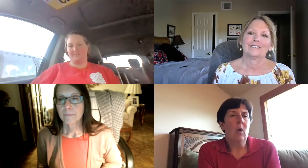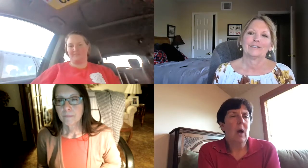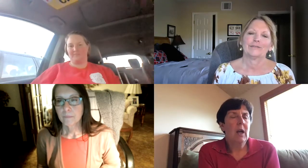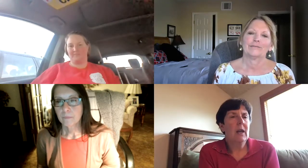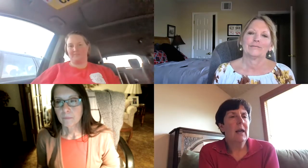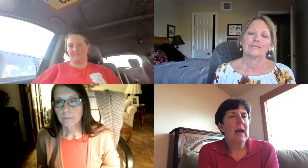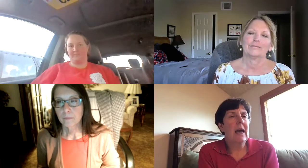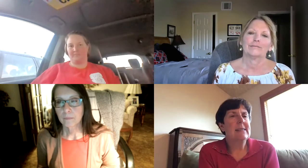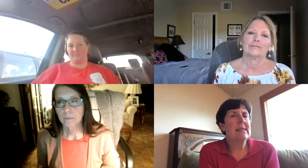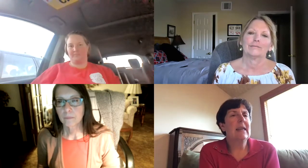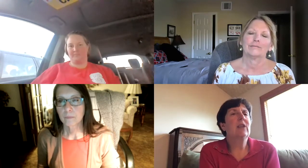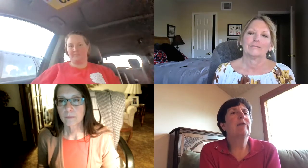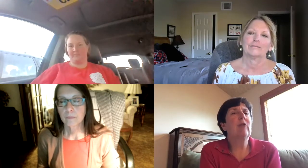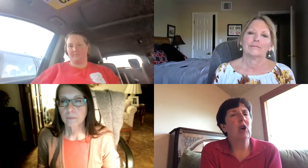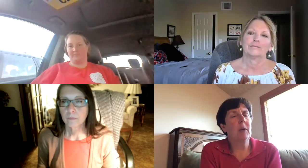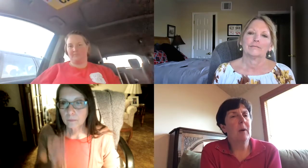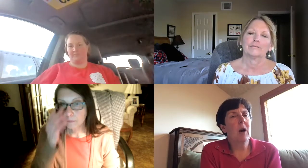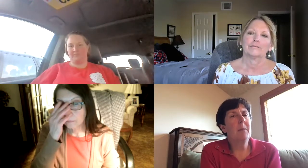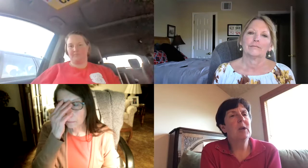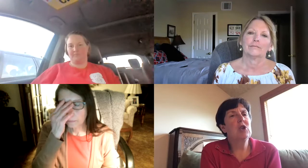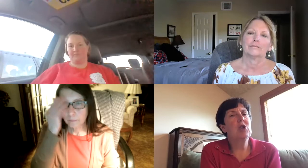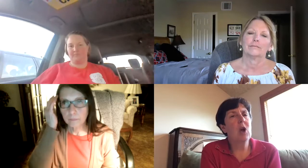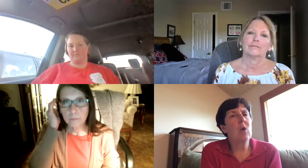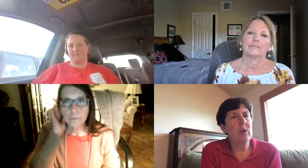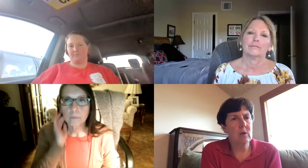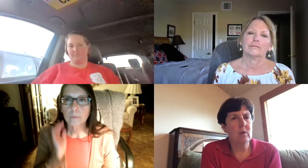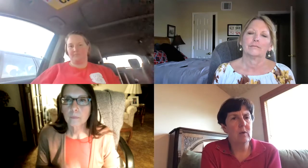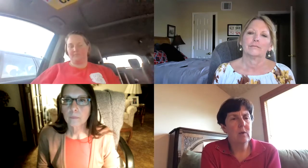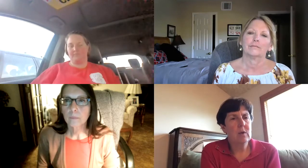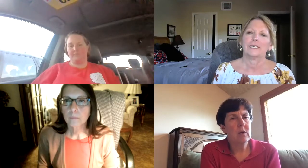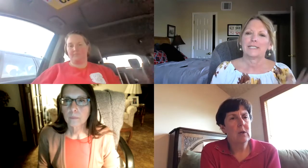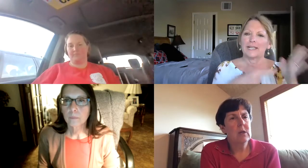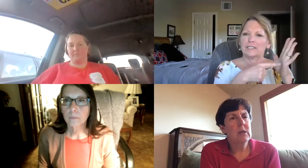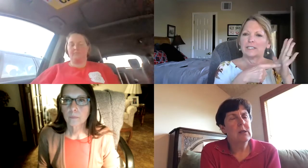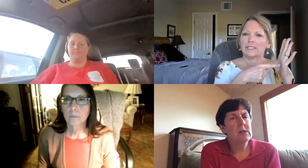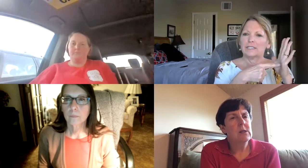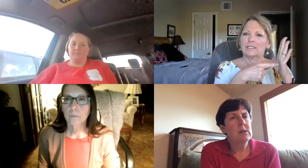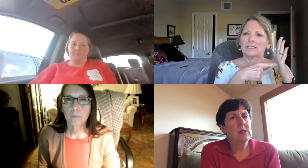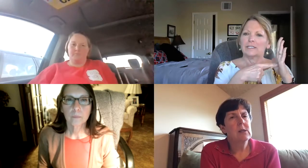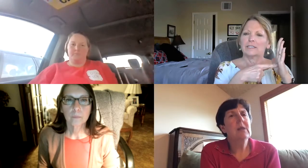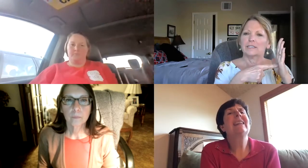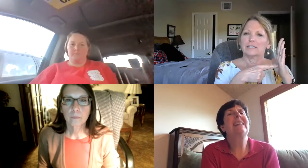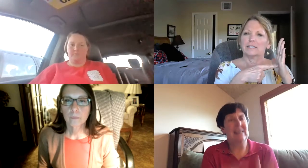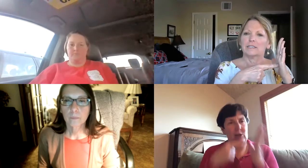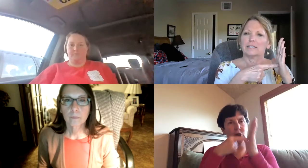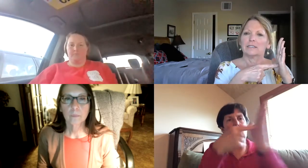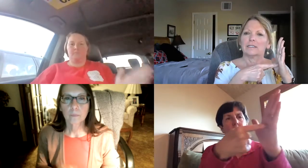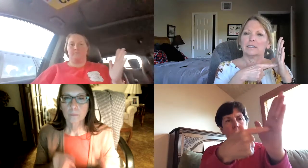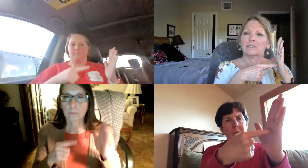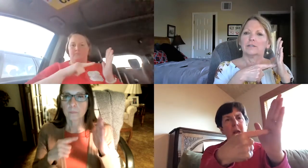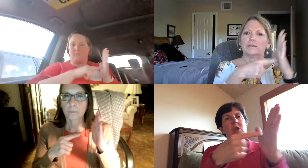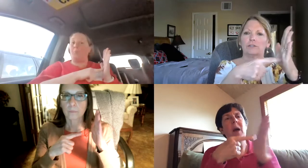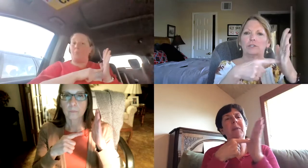show, as in the verb, I'm going to show you. Is that just this? Yes,